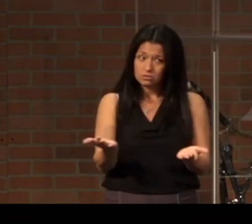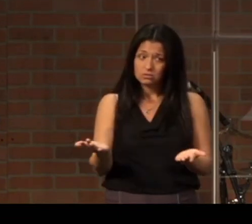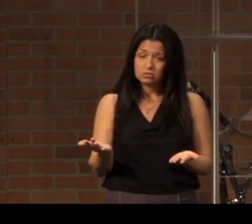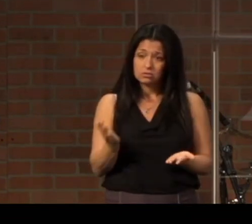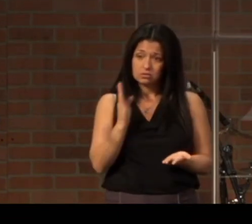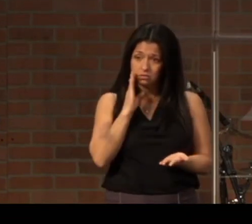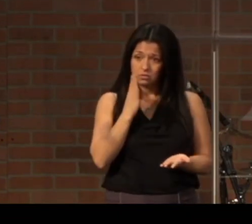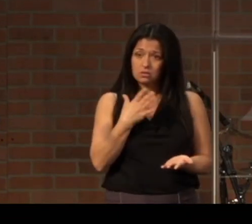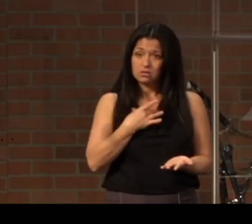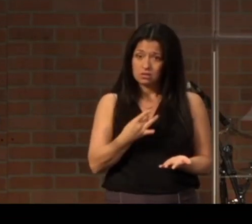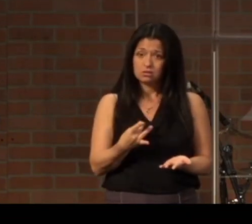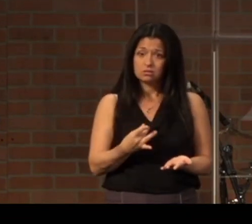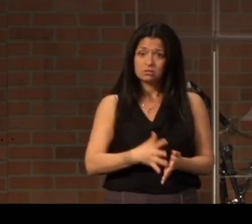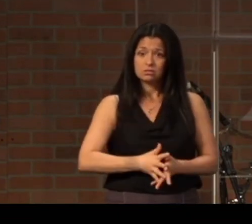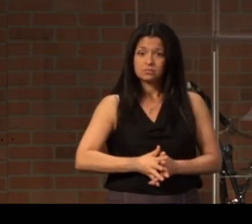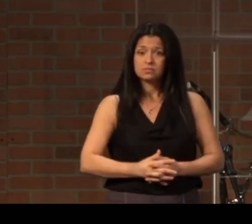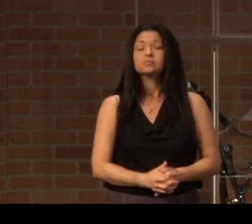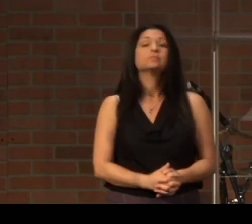Oh, man.